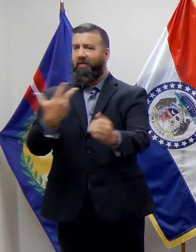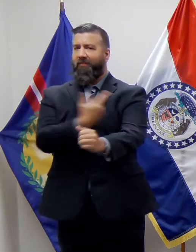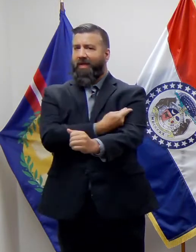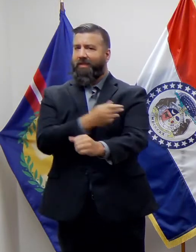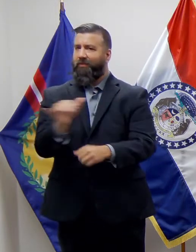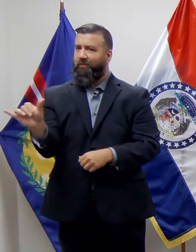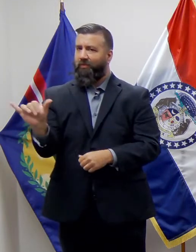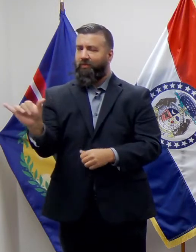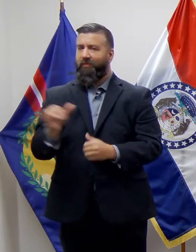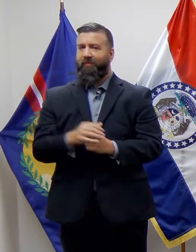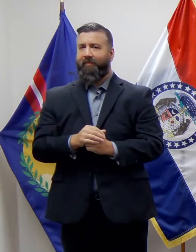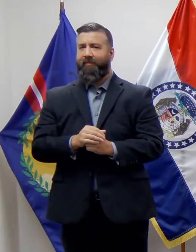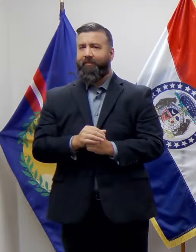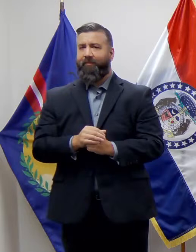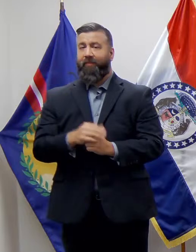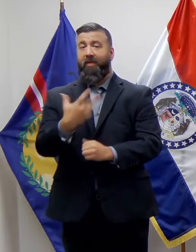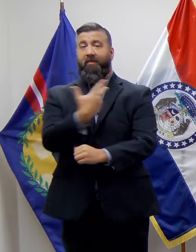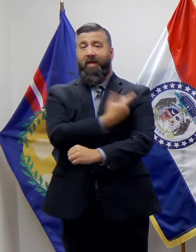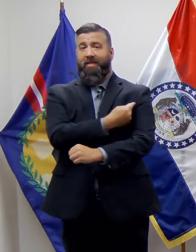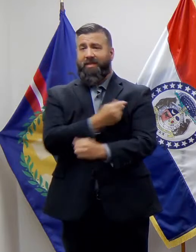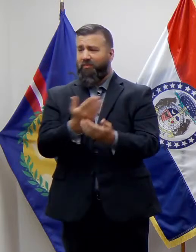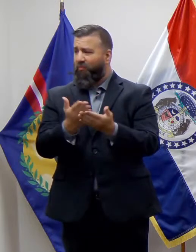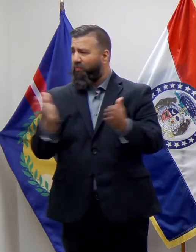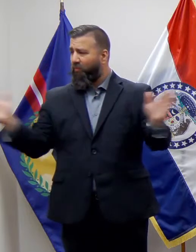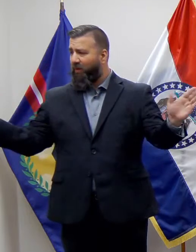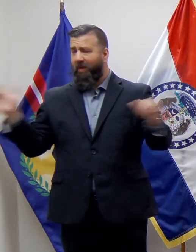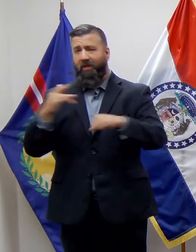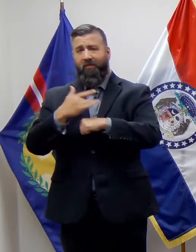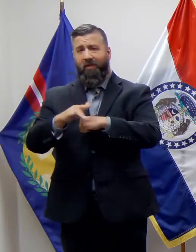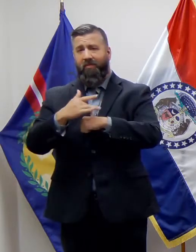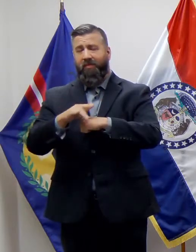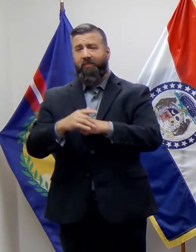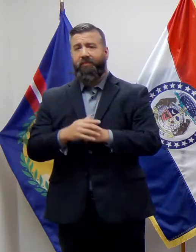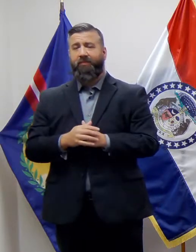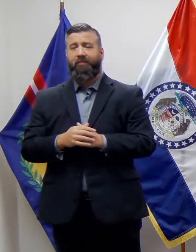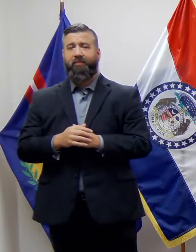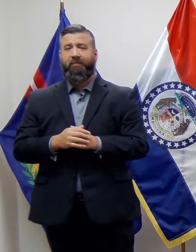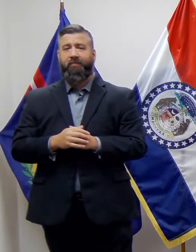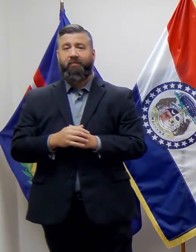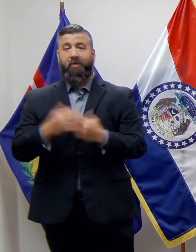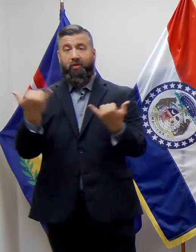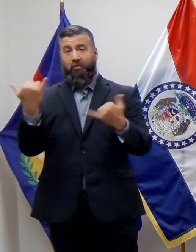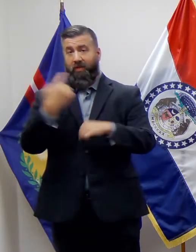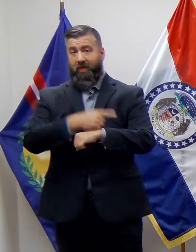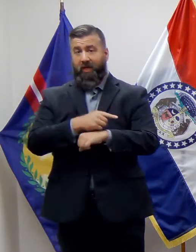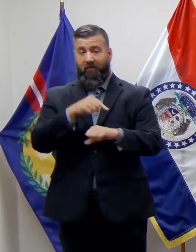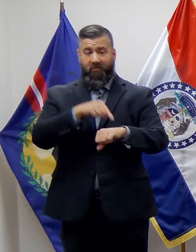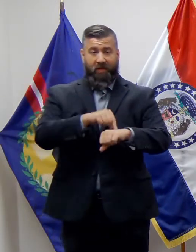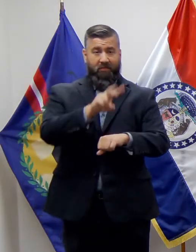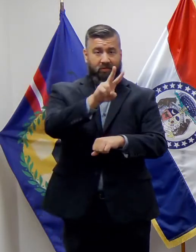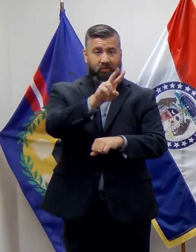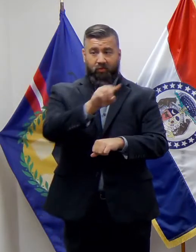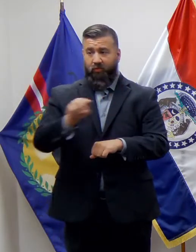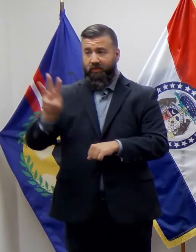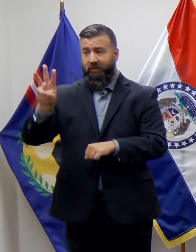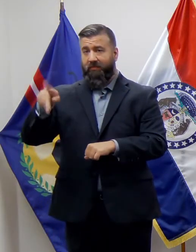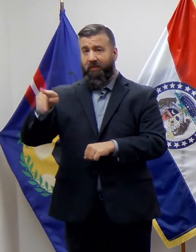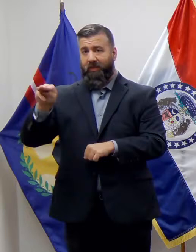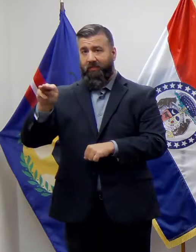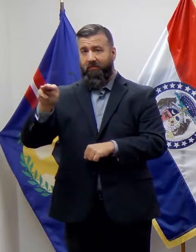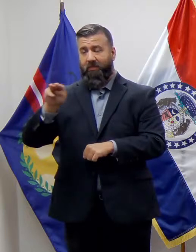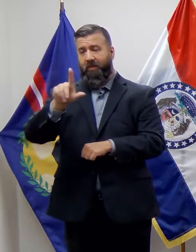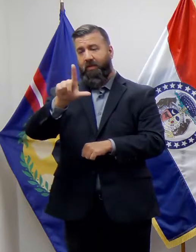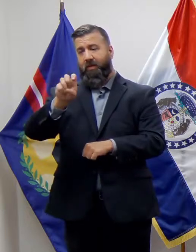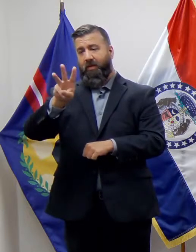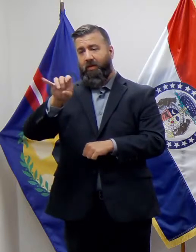well. The vaccine is widely available. Today, from 2 to 6 p.m., the Lewis and Clark branch of the St. Louis